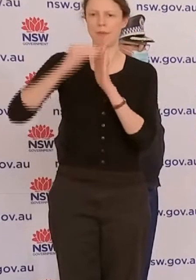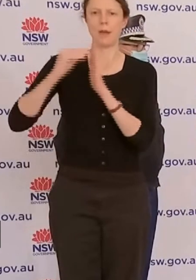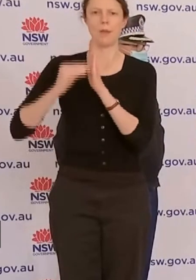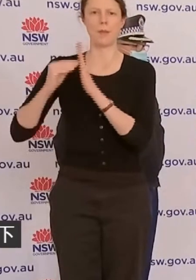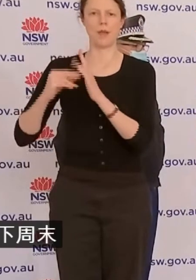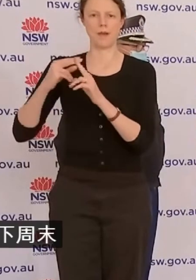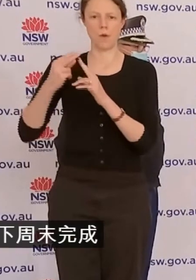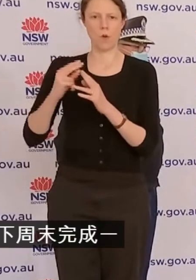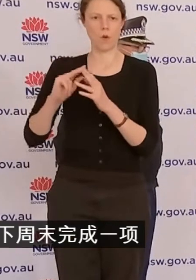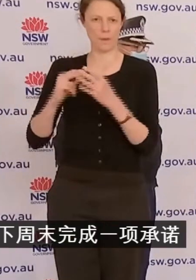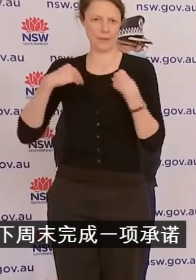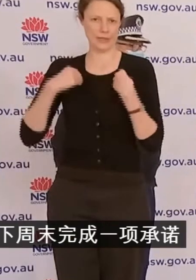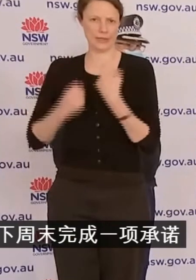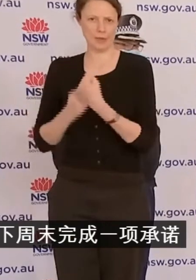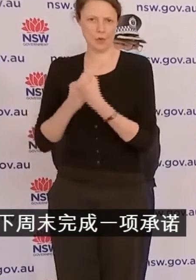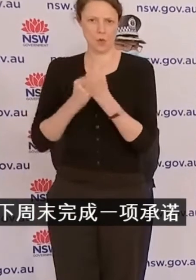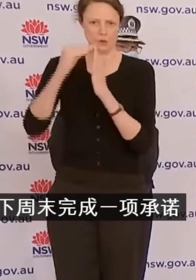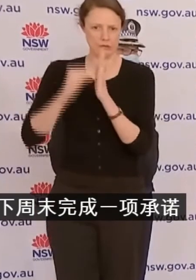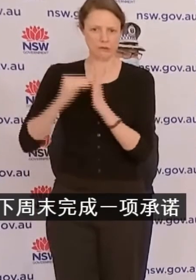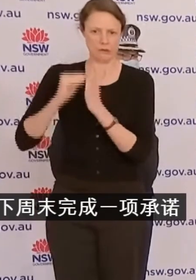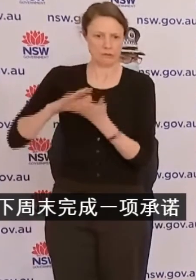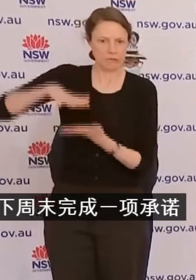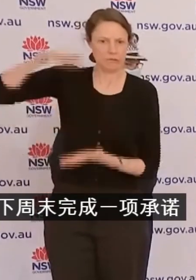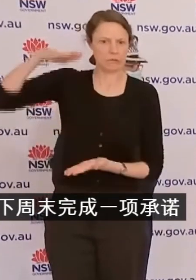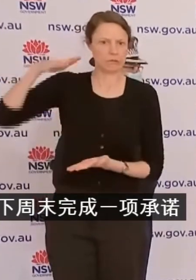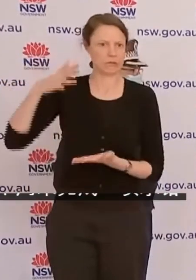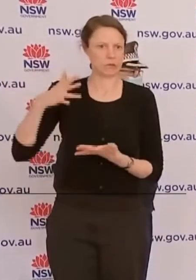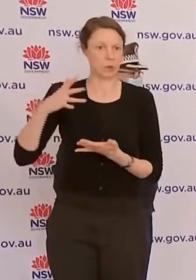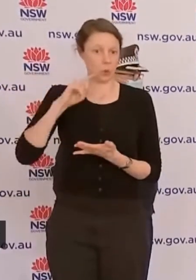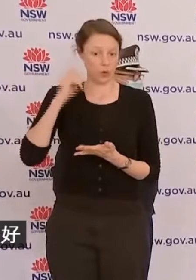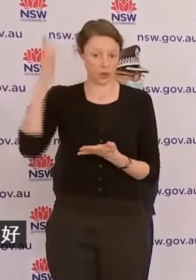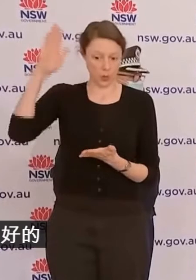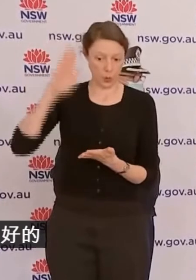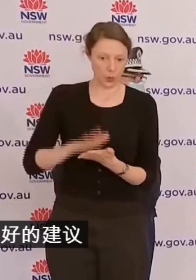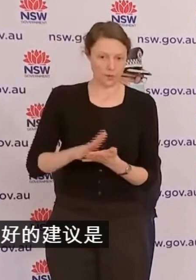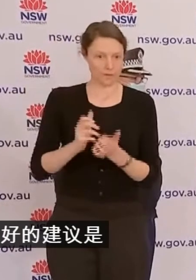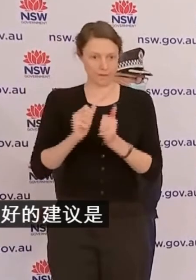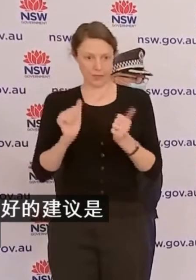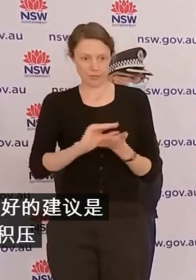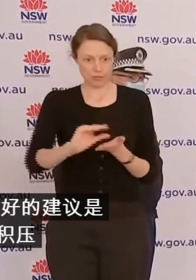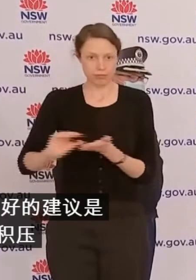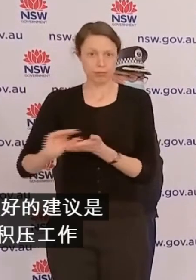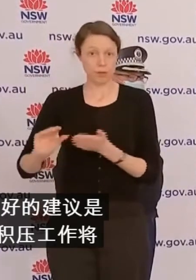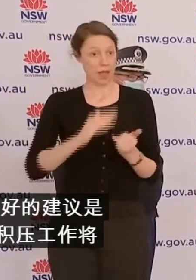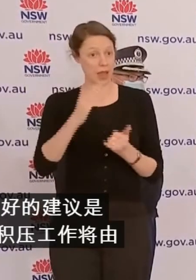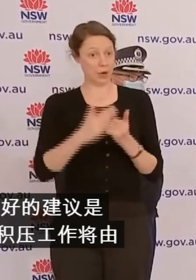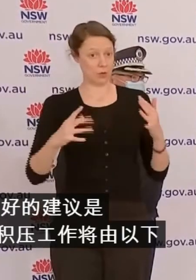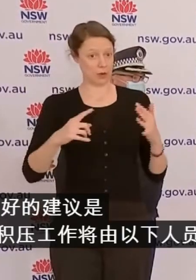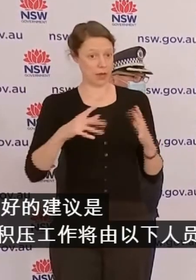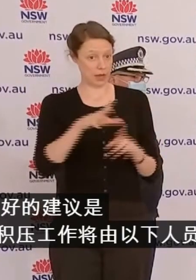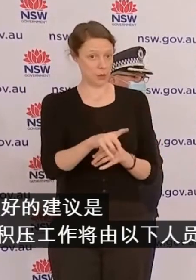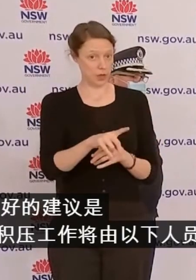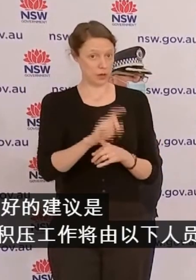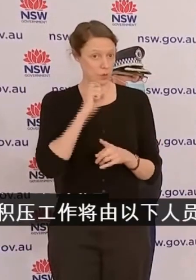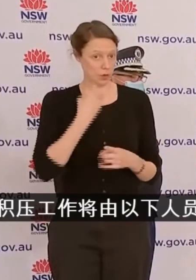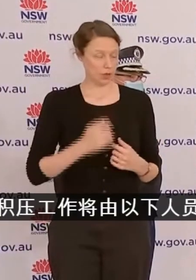end of next week. Is that a commitment that will be cleared by the end of next week? Well, the best advice I have that the vast majority of the backlog will